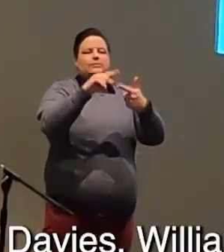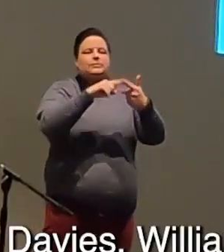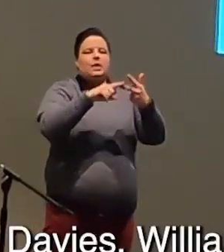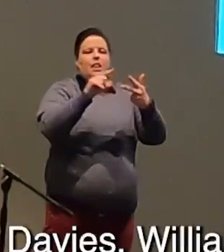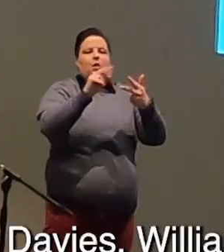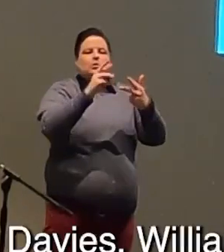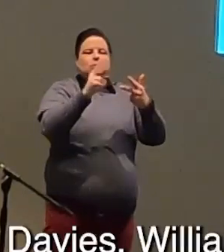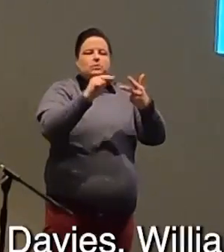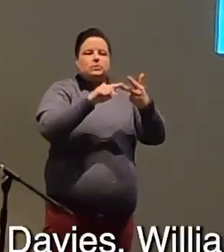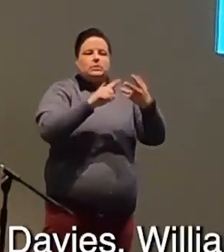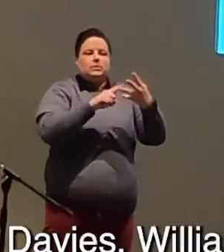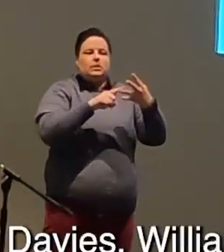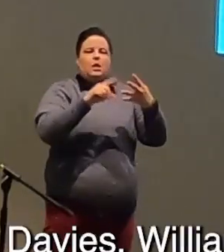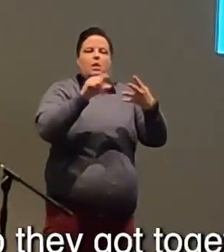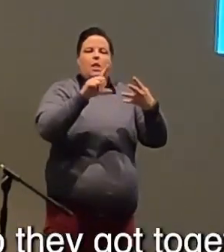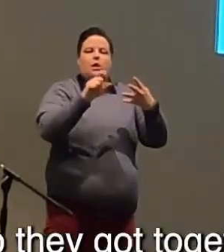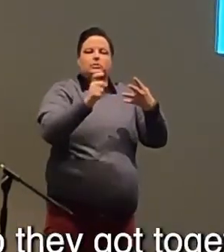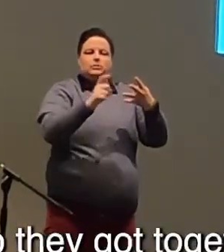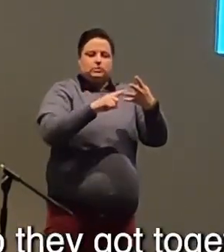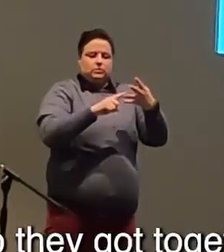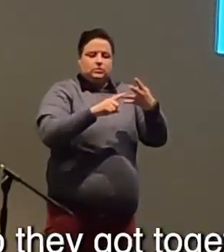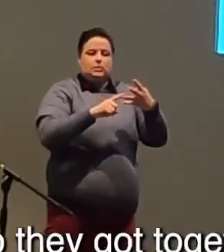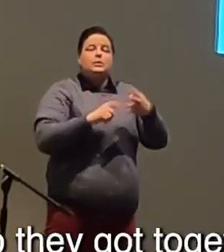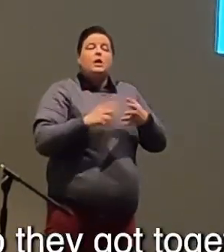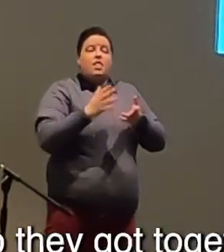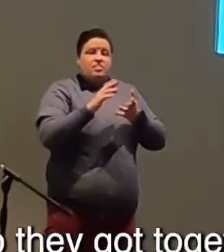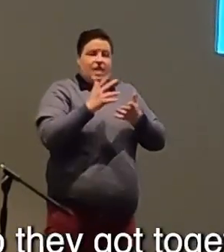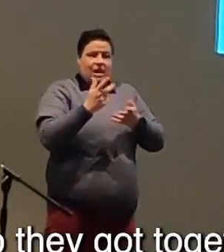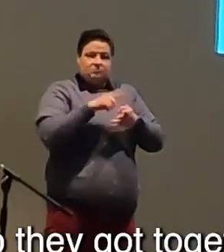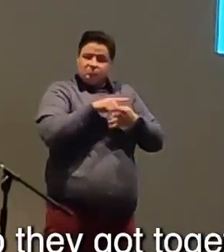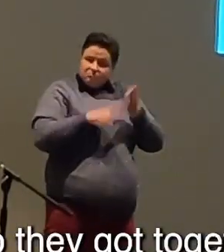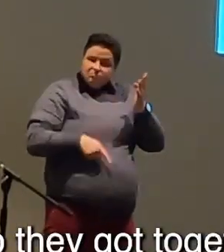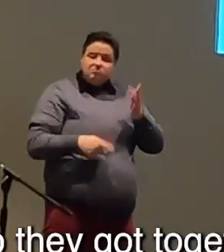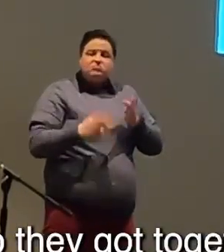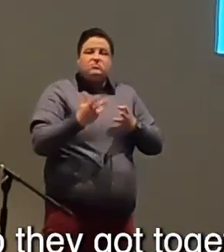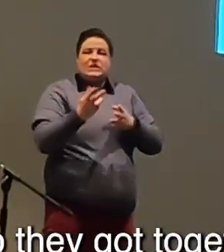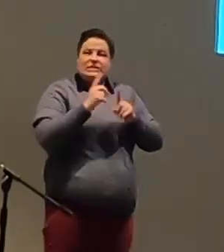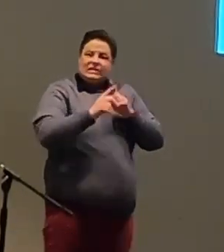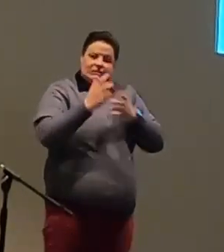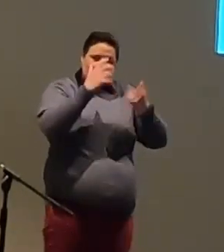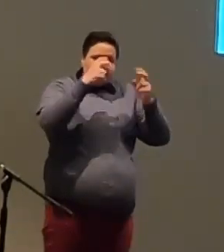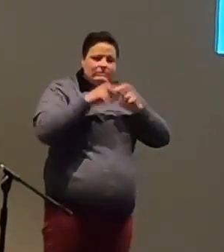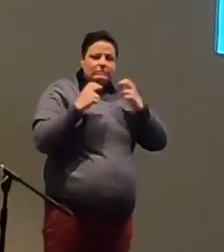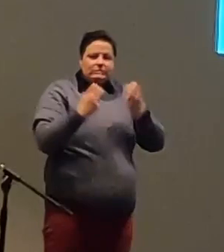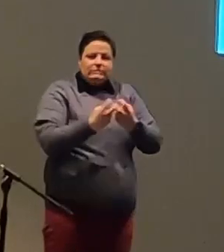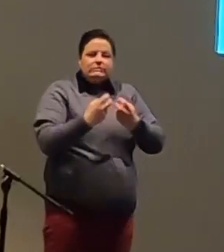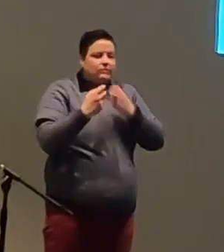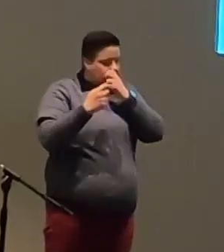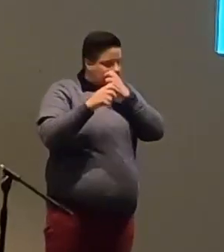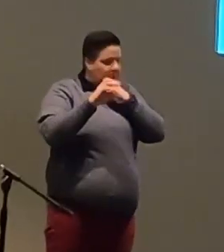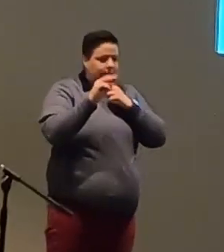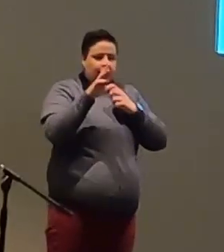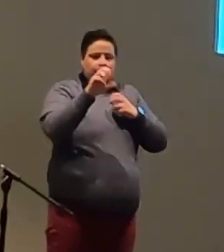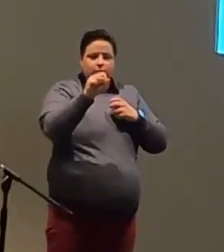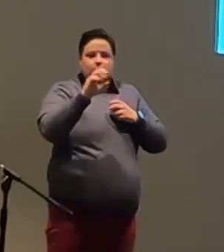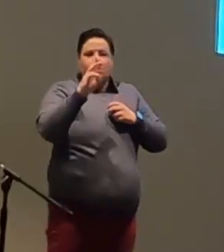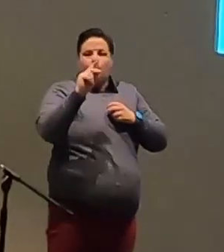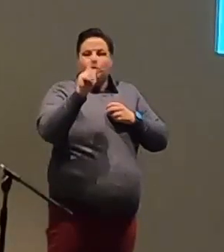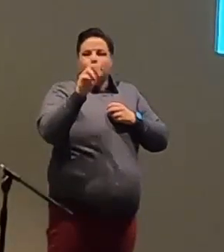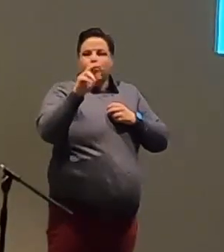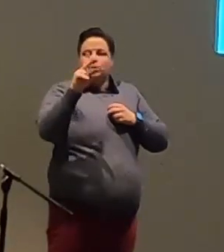Ernest Lawson, George Lux. So they got together with other artists of the time, like Jerome Myers and Walter